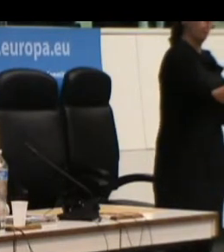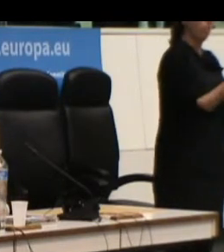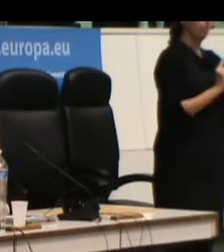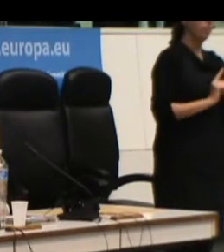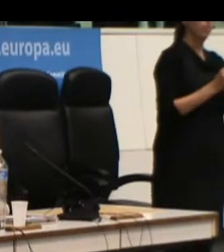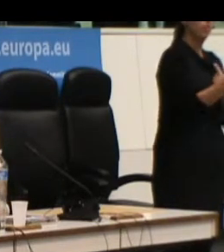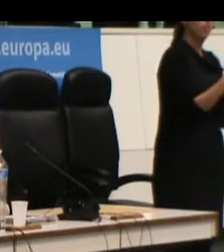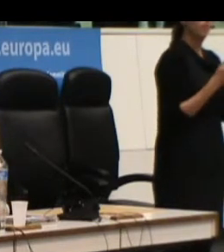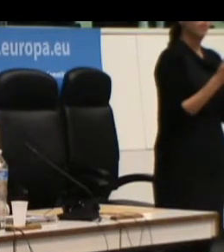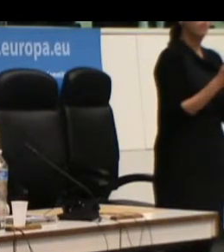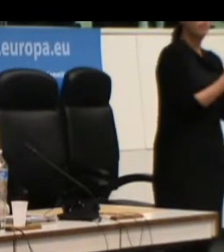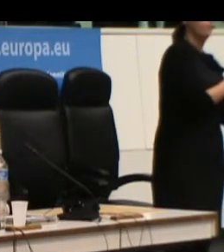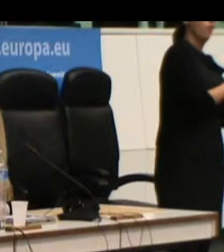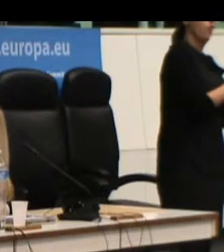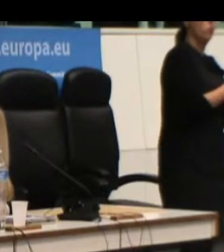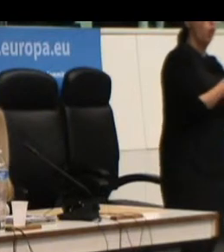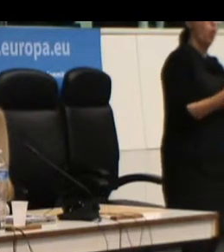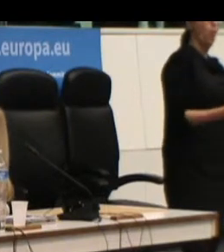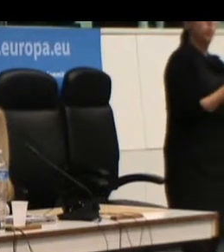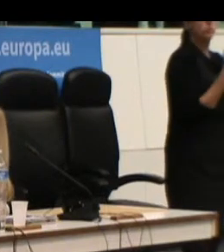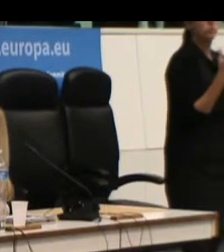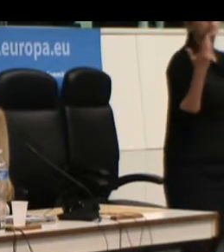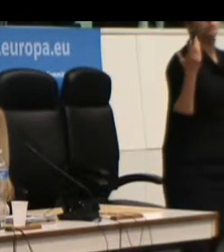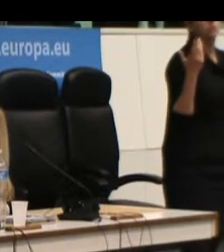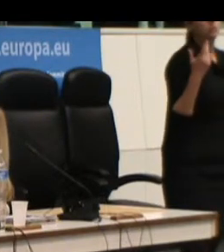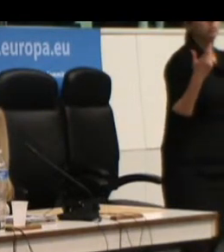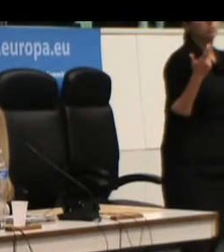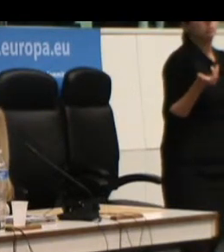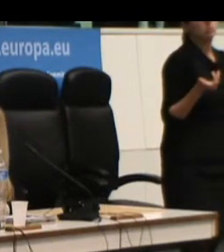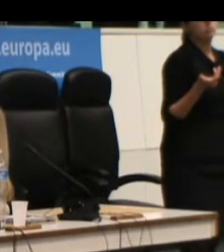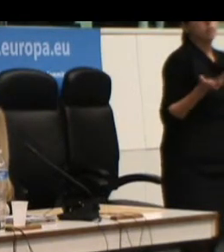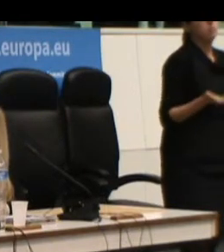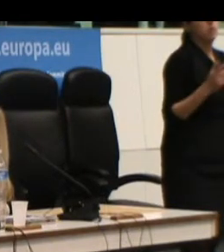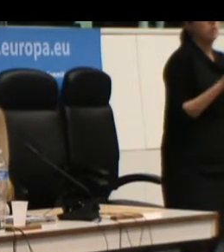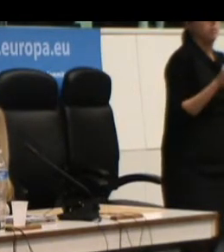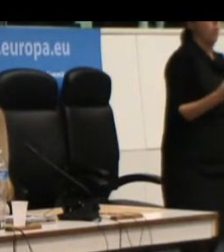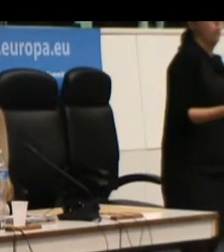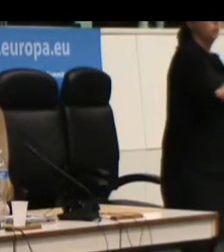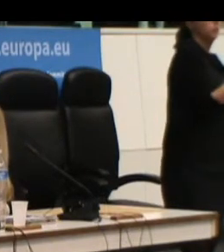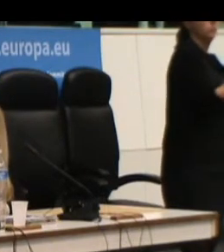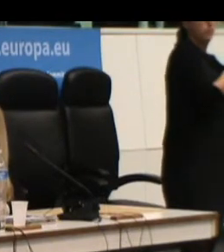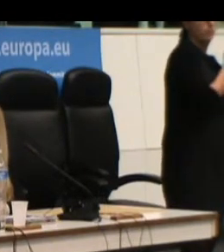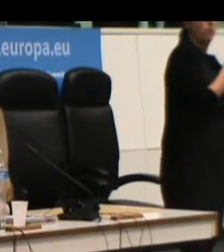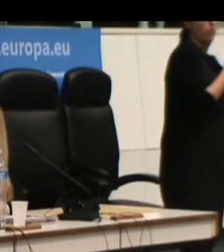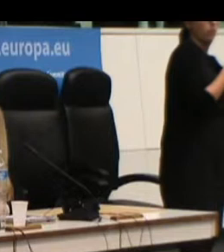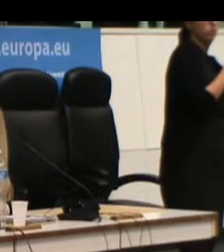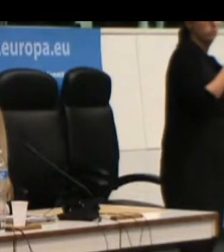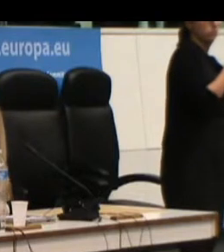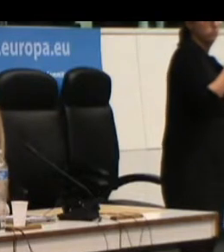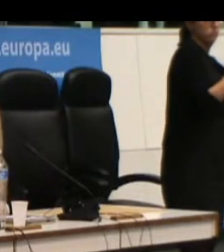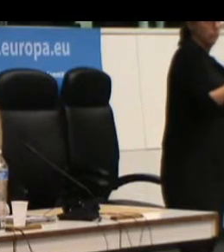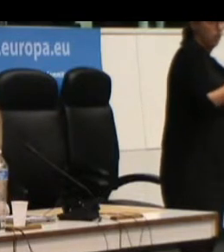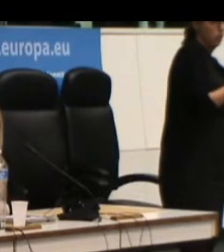chance to use IT, or never had any education to use IT, can be digitally deprived.